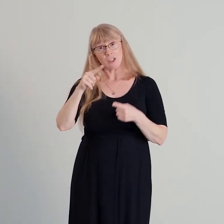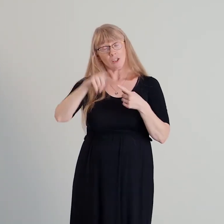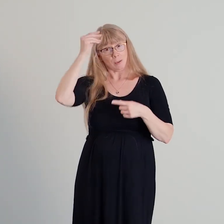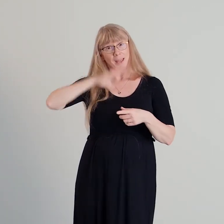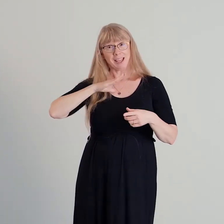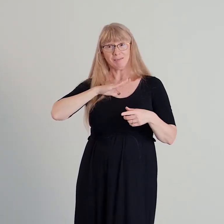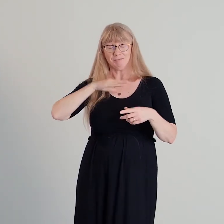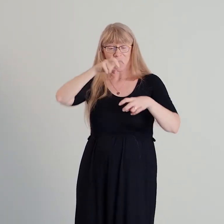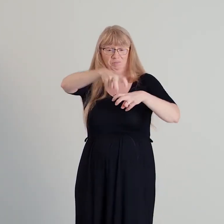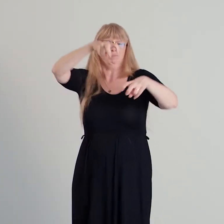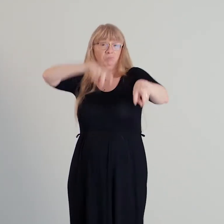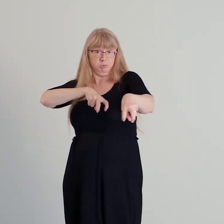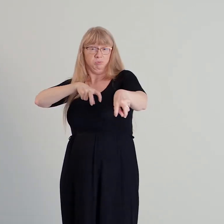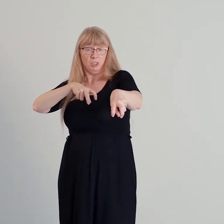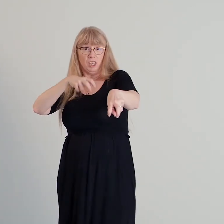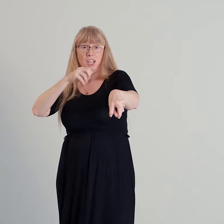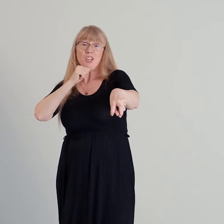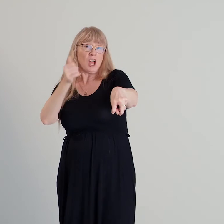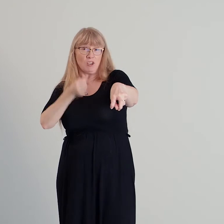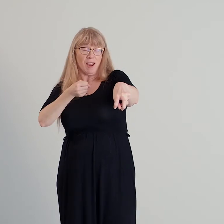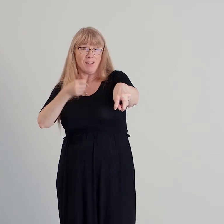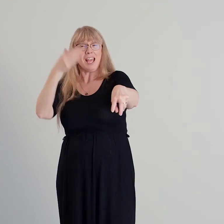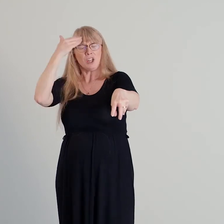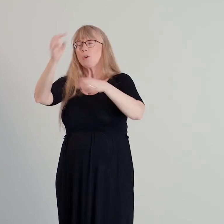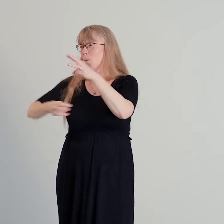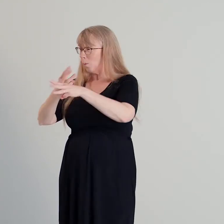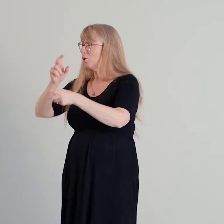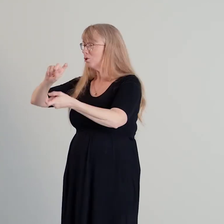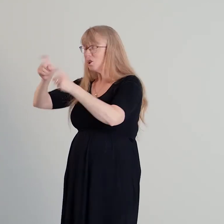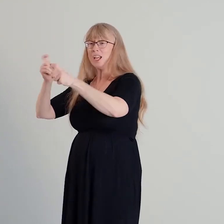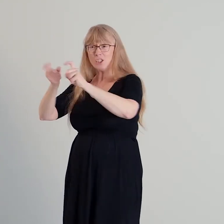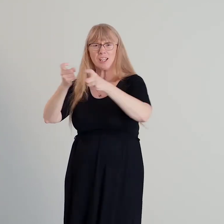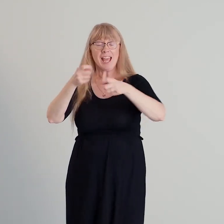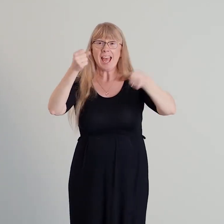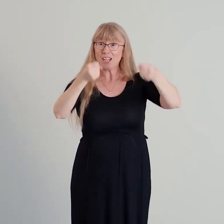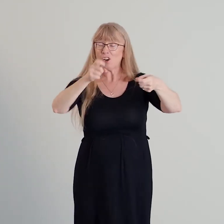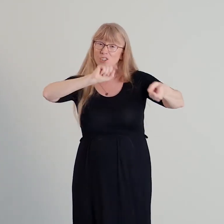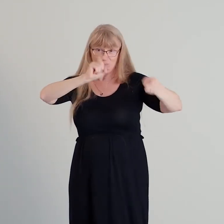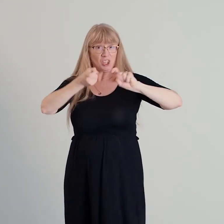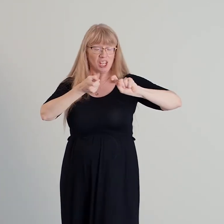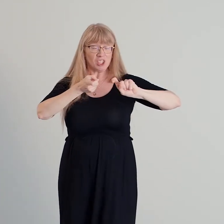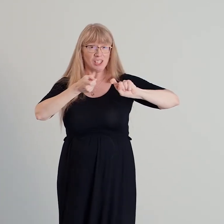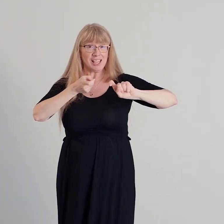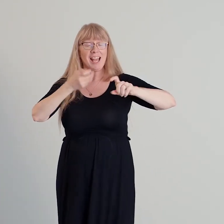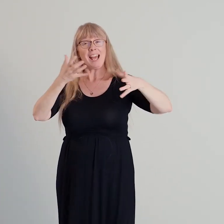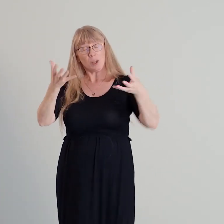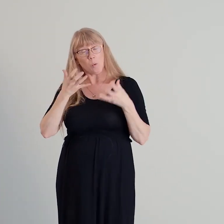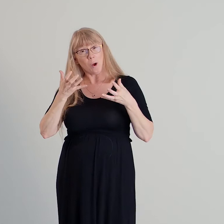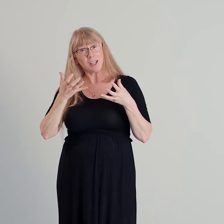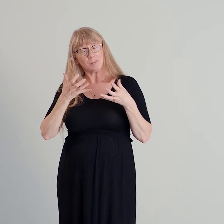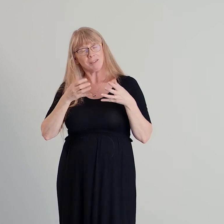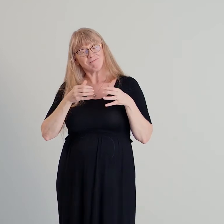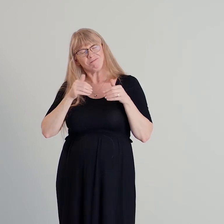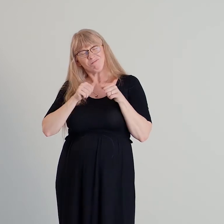Or not driving the car. He knew that the world is changing around him and what's happening with cars are changing around him. And he just wanted to